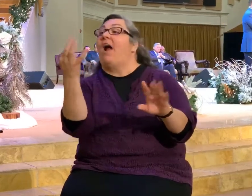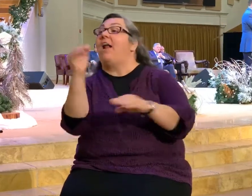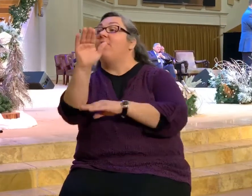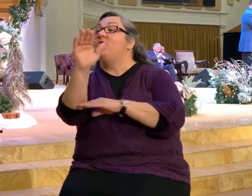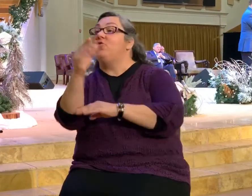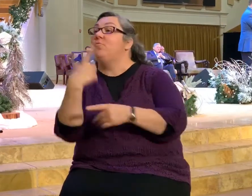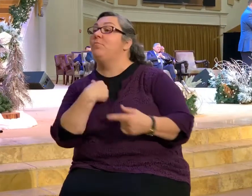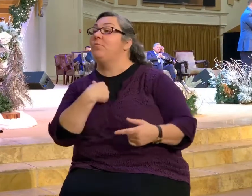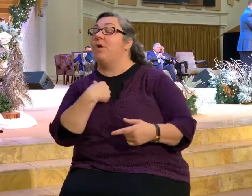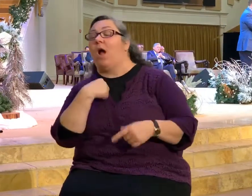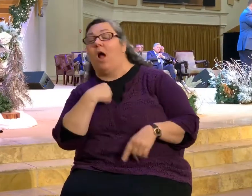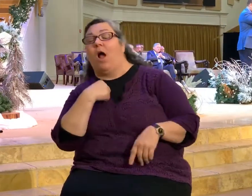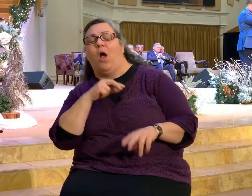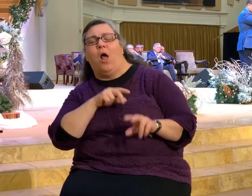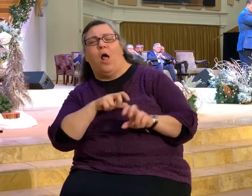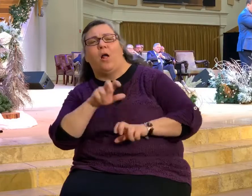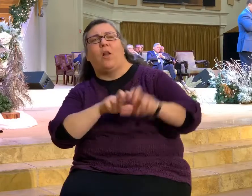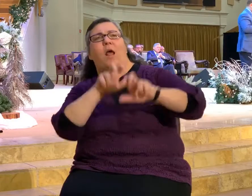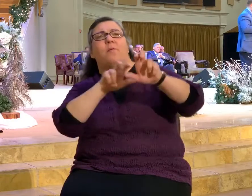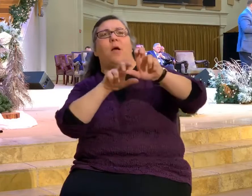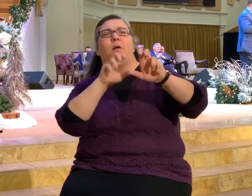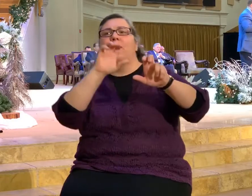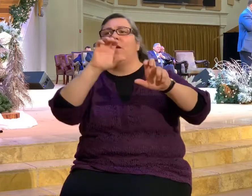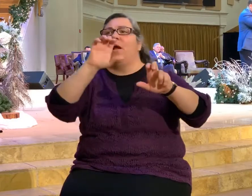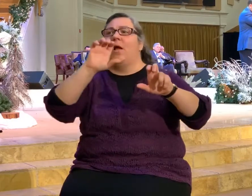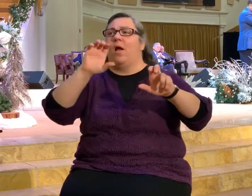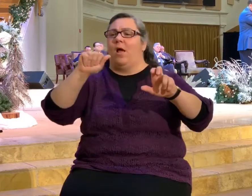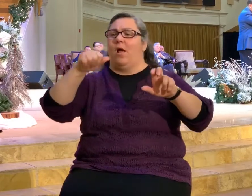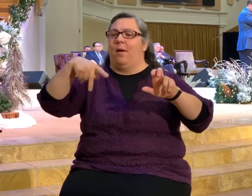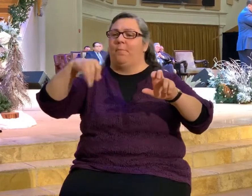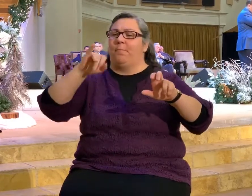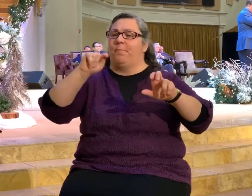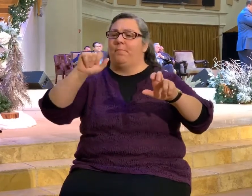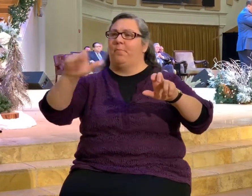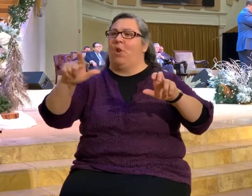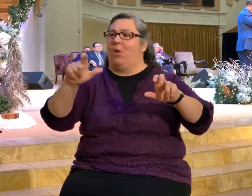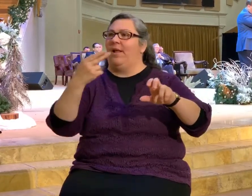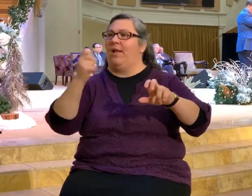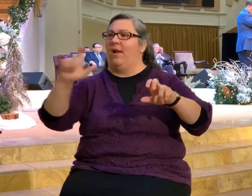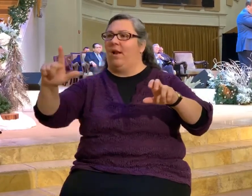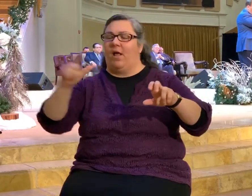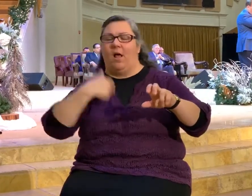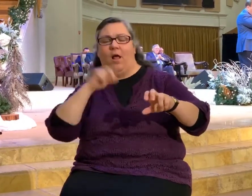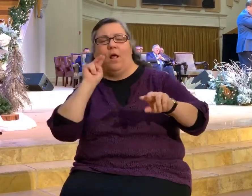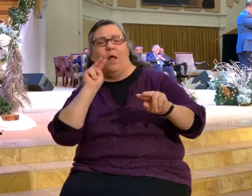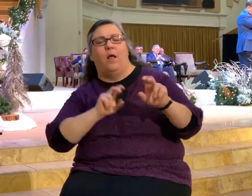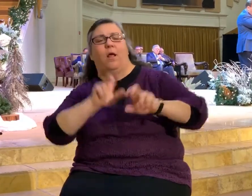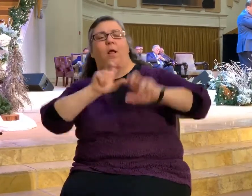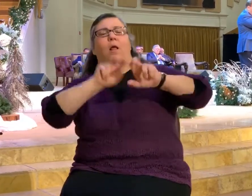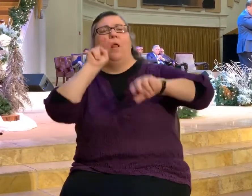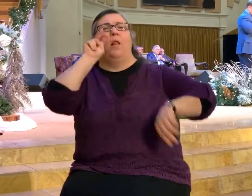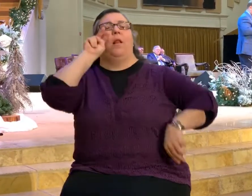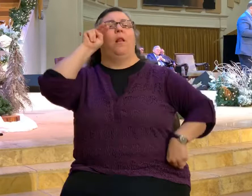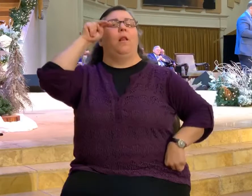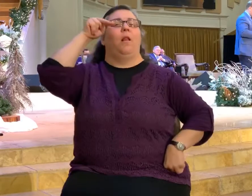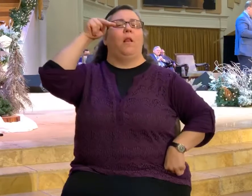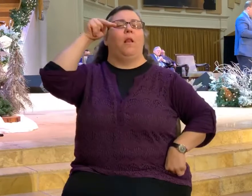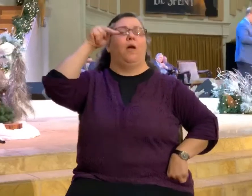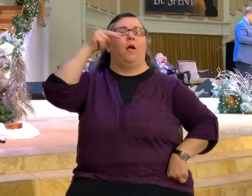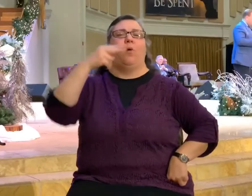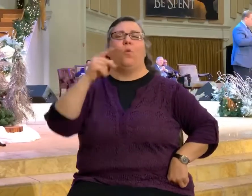looked down. Couldn't get in because the roof caved in. They have to do repairs, so I couldn't get in to look at the hole. But I looked at where it